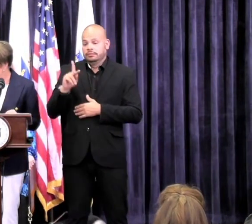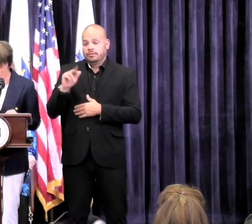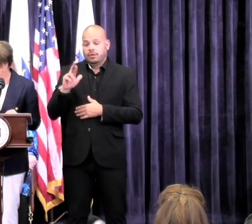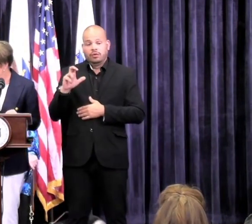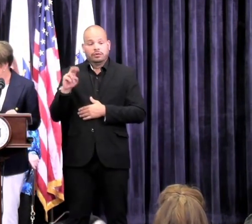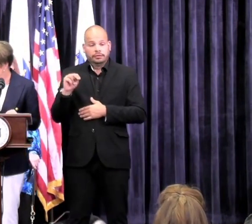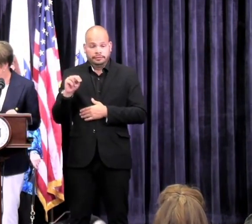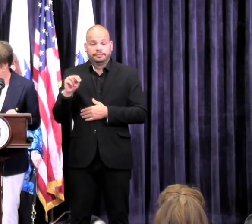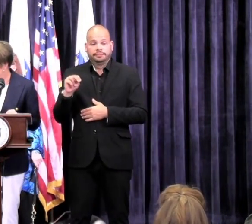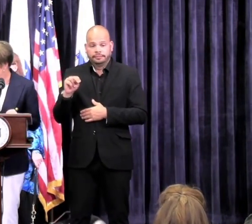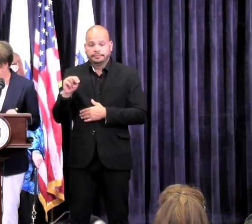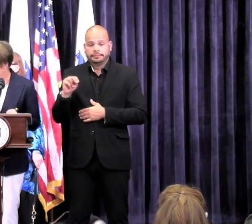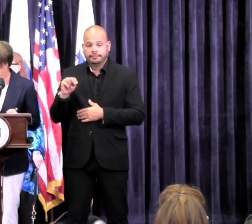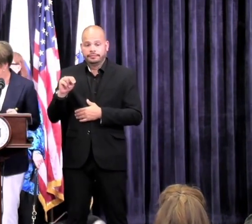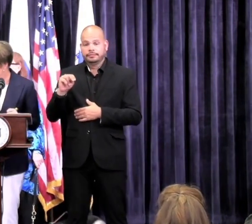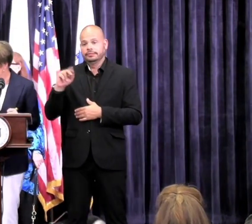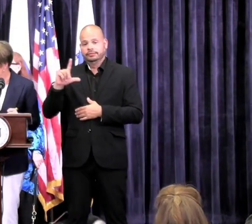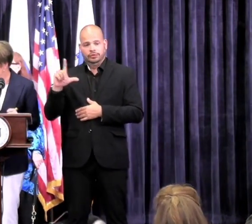Karen look like